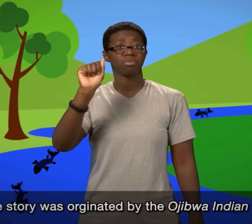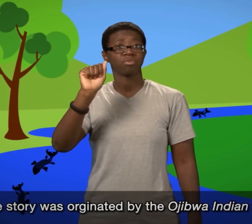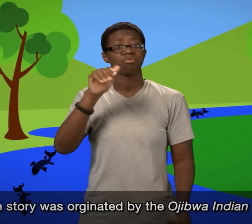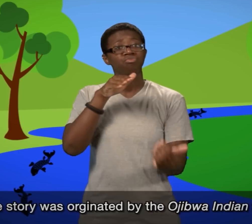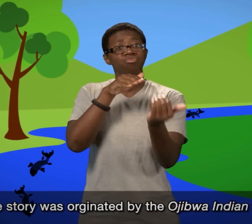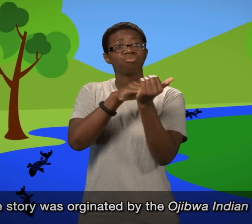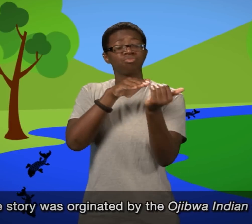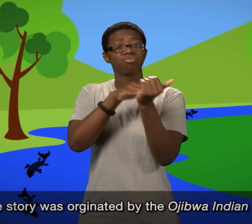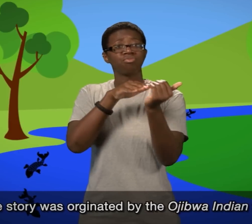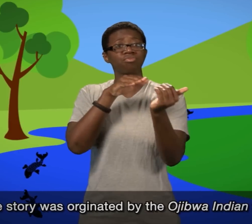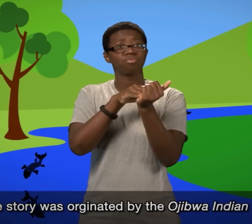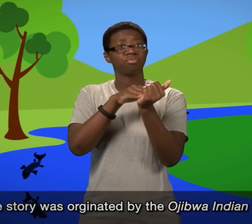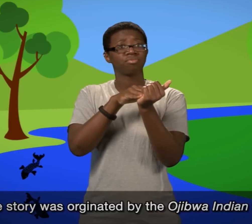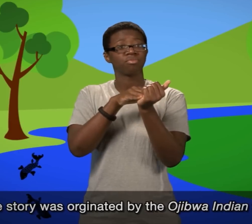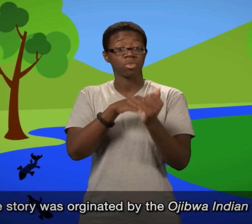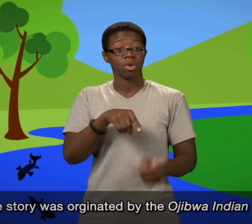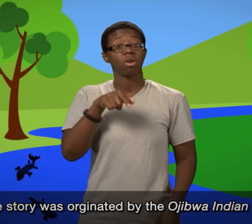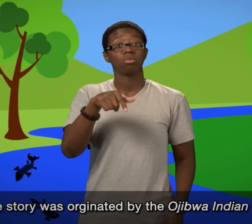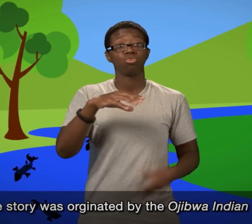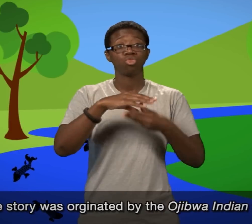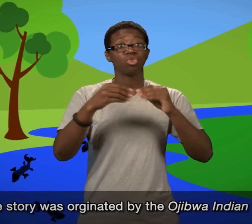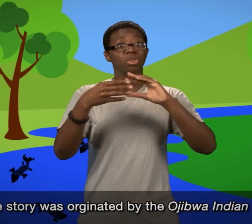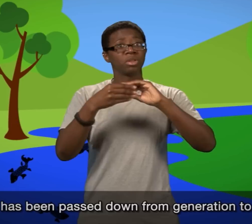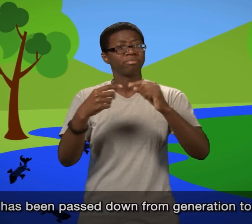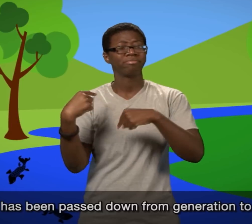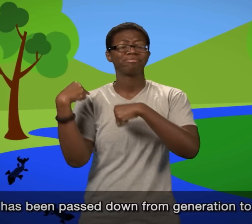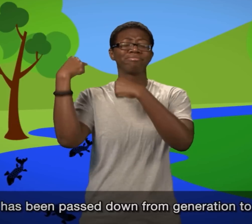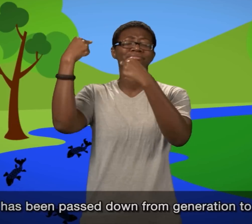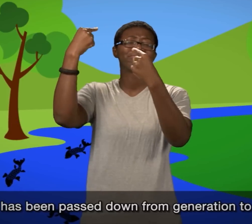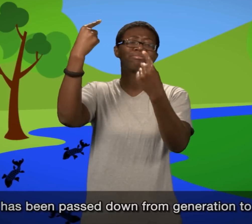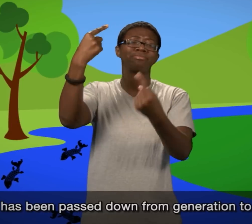The story has been passed down from generation to generation.